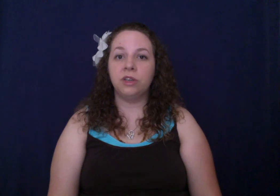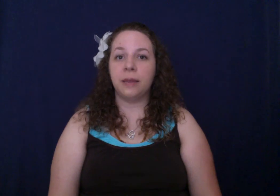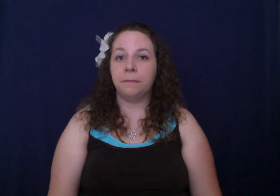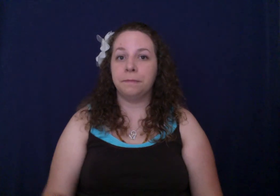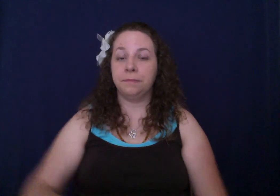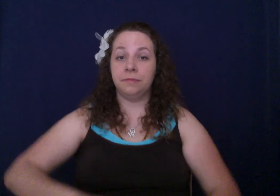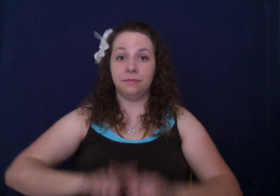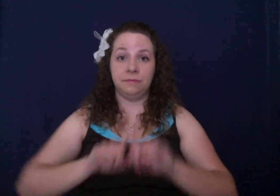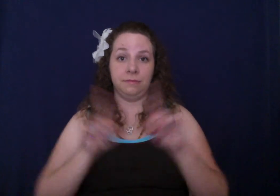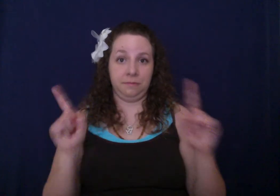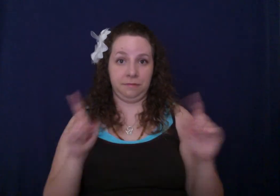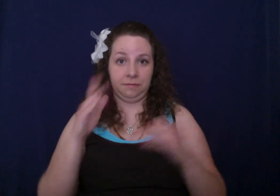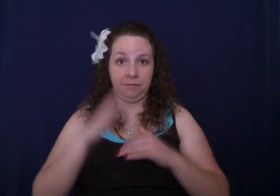time.